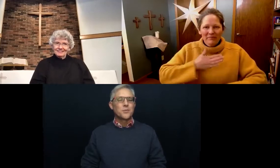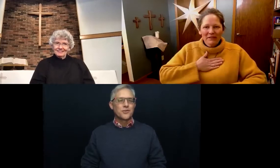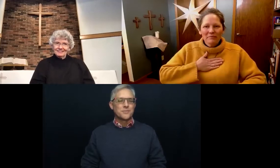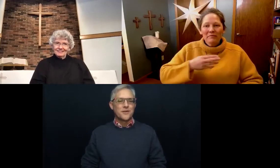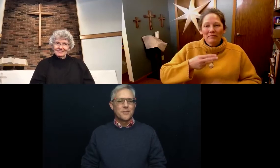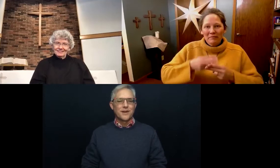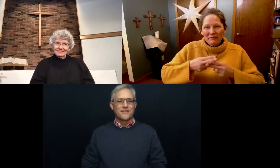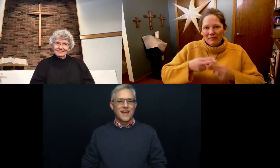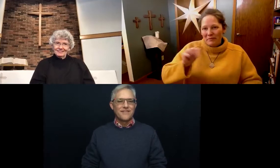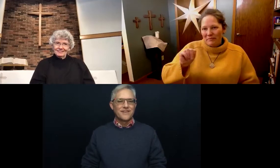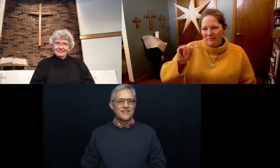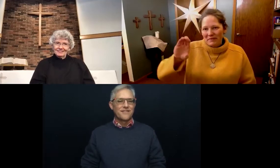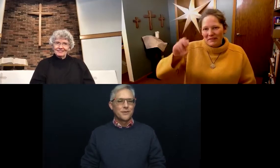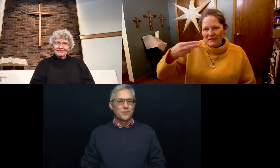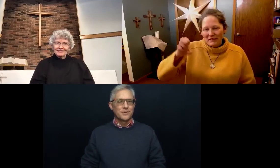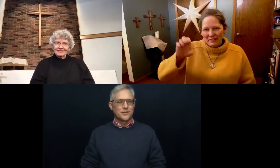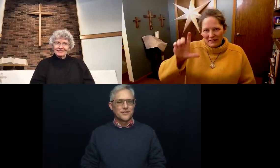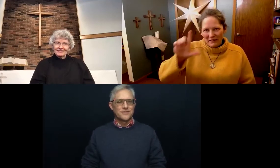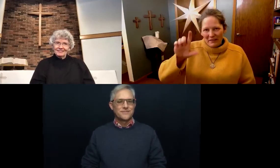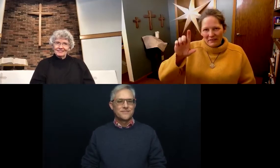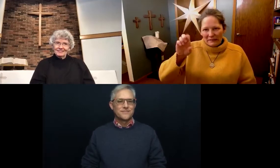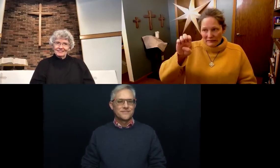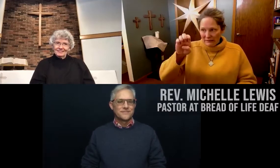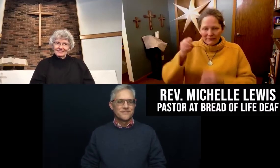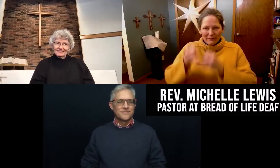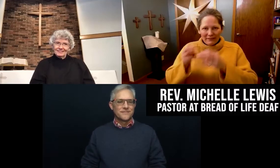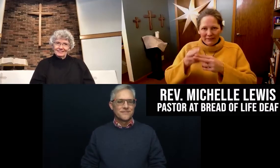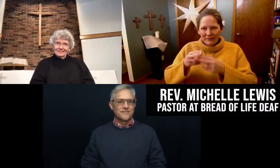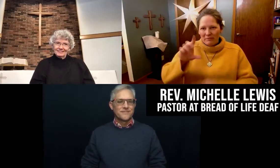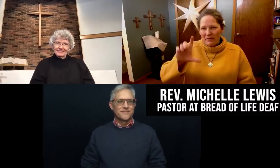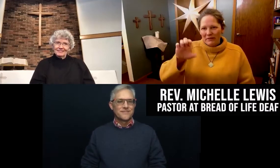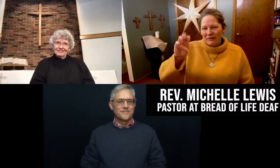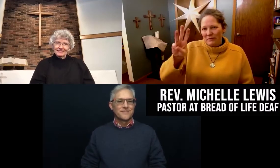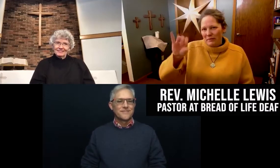Welcome to worship here at Bread of Life, Deaf Lutheran Church.